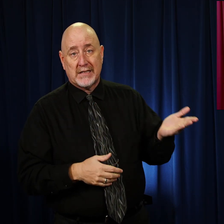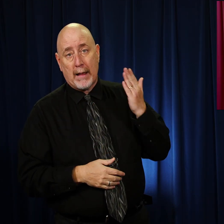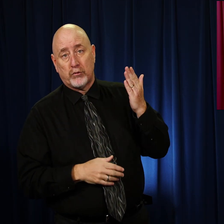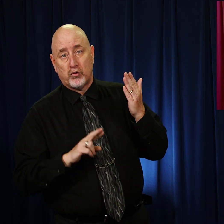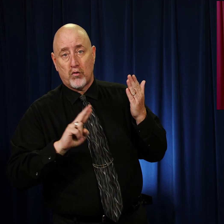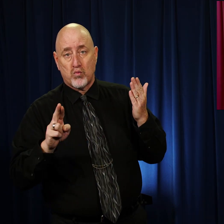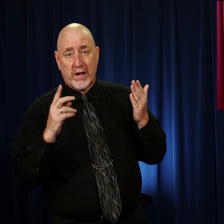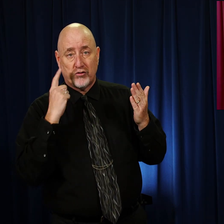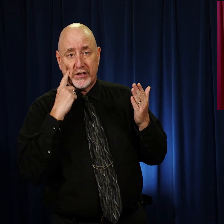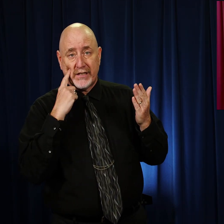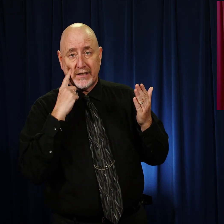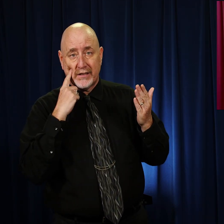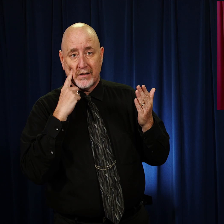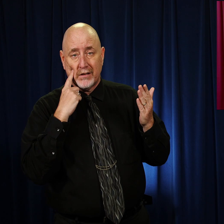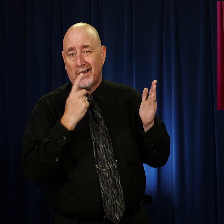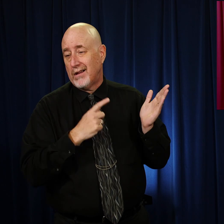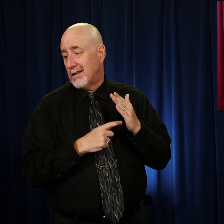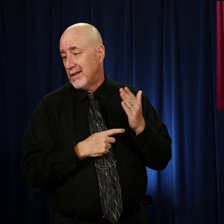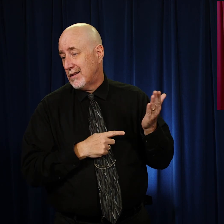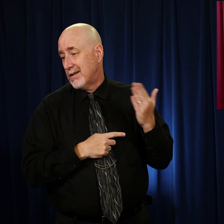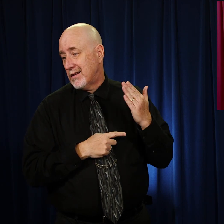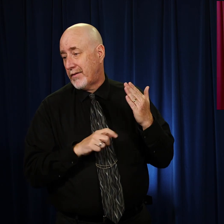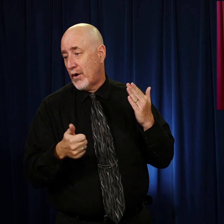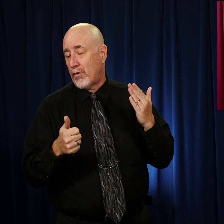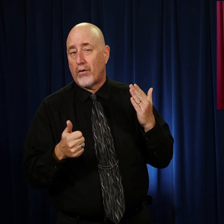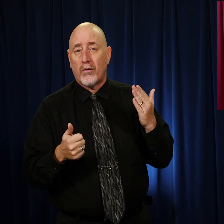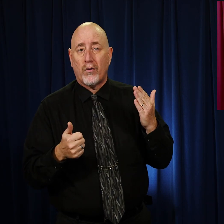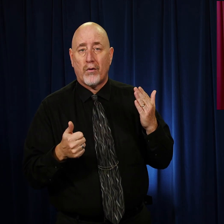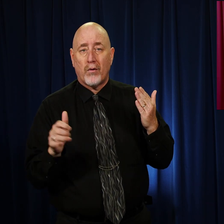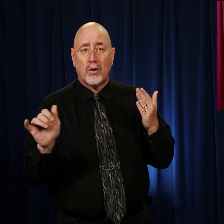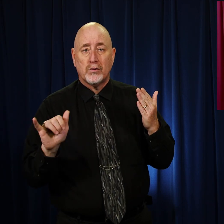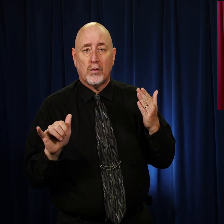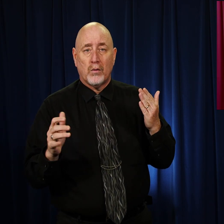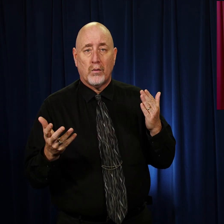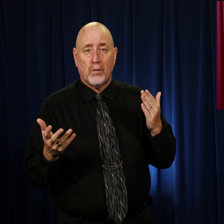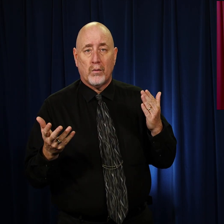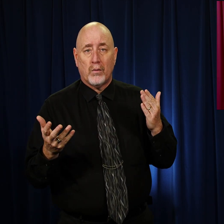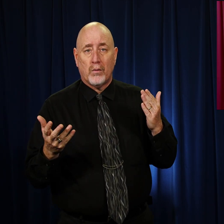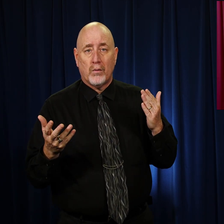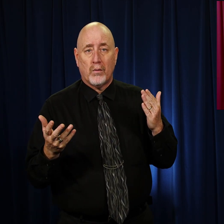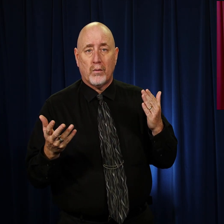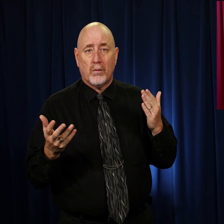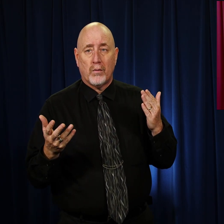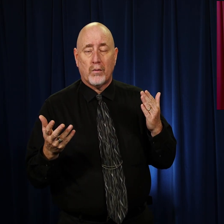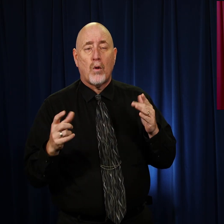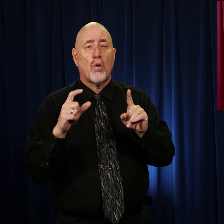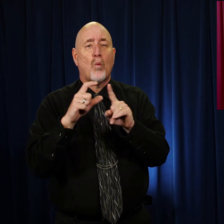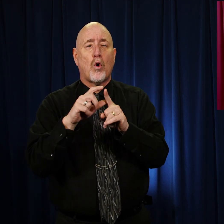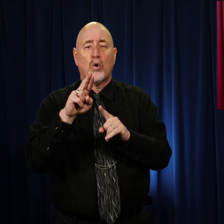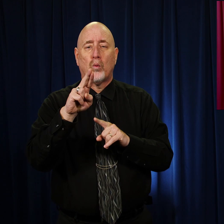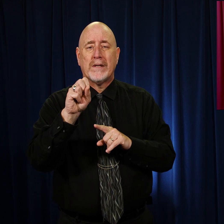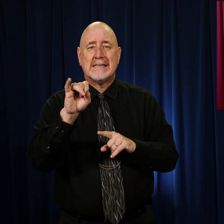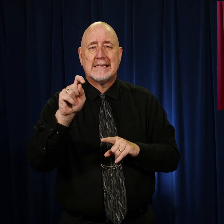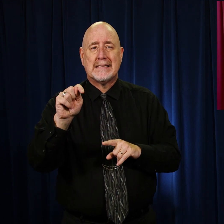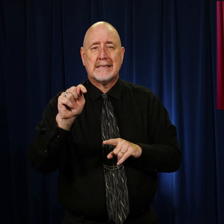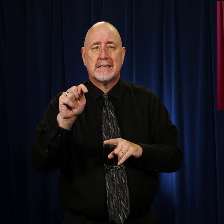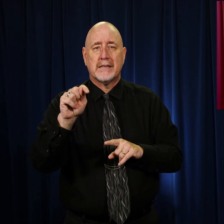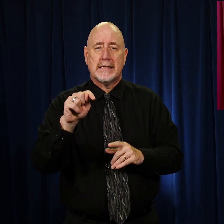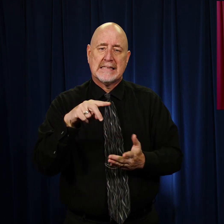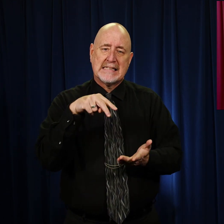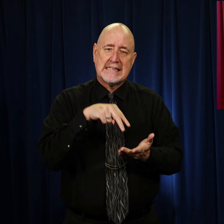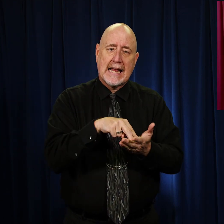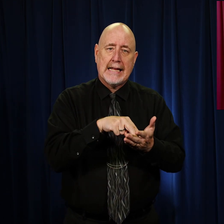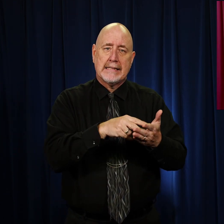you on your right cheek, turn to him the other also. The word resist means to